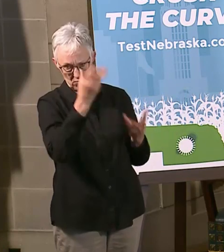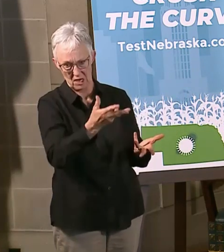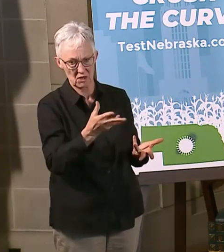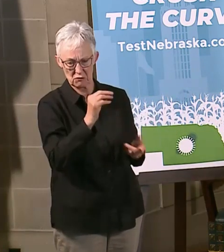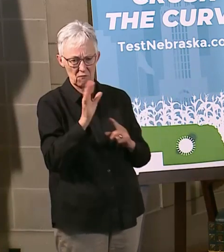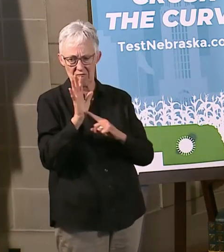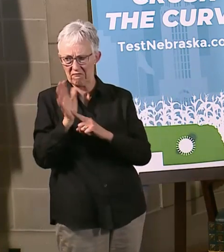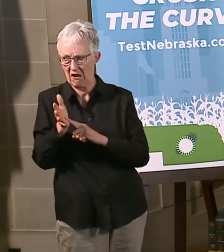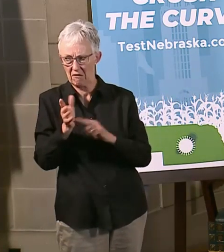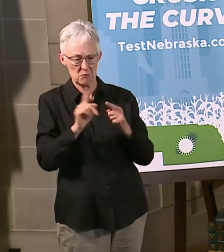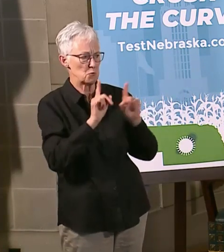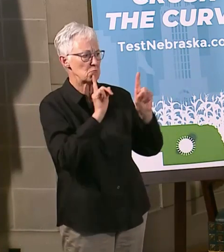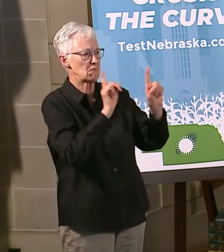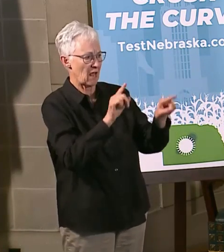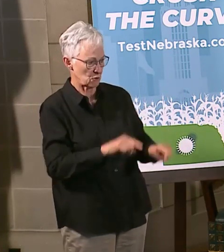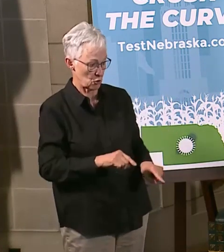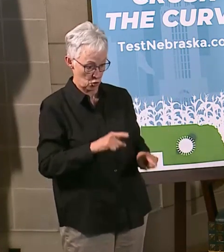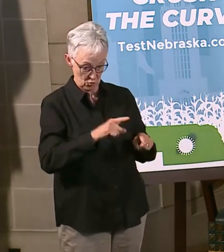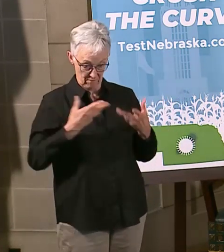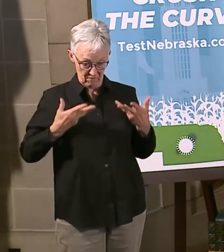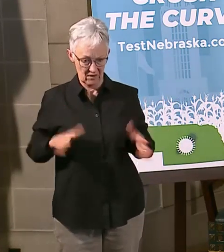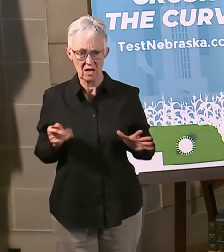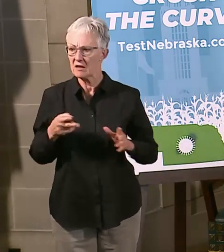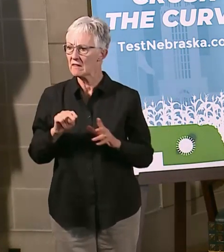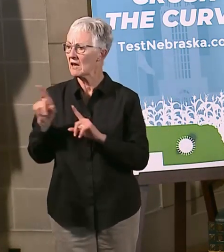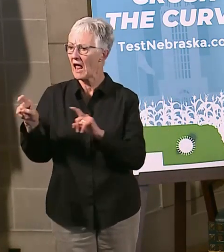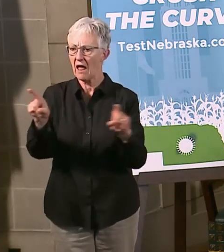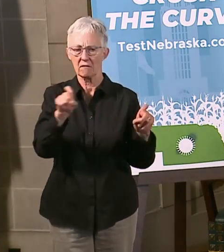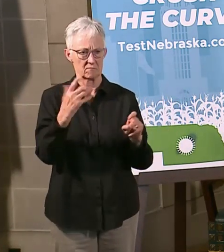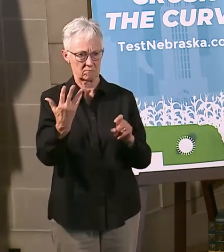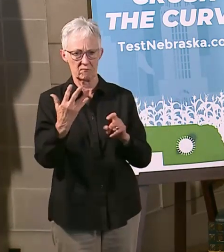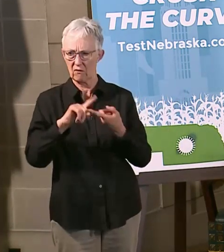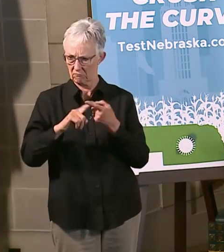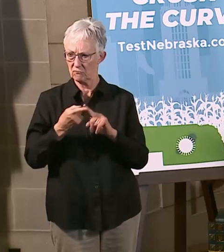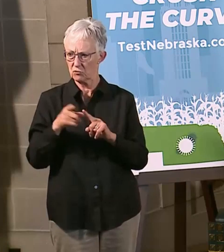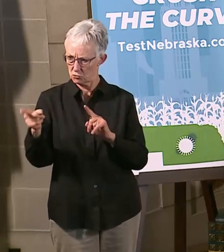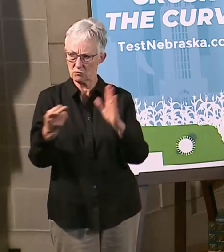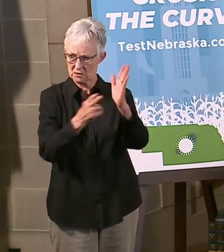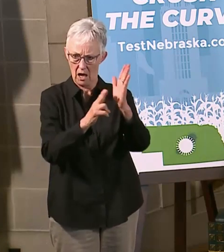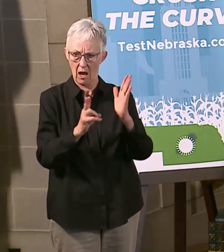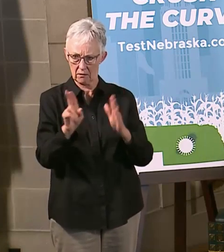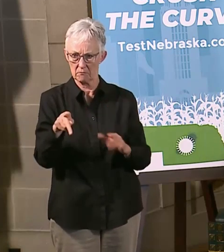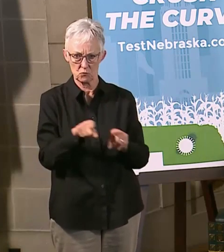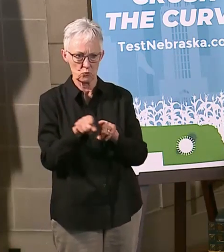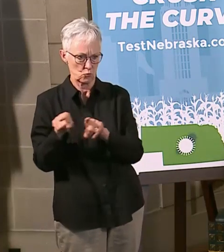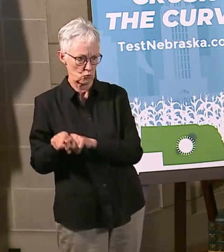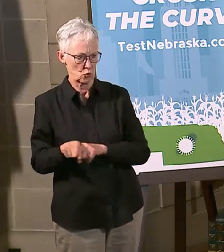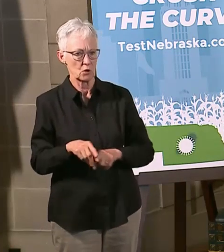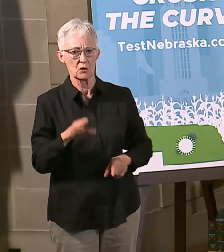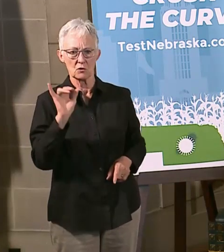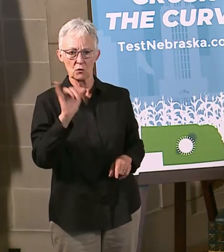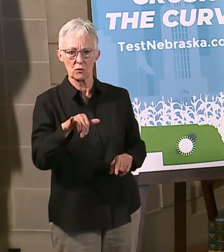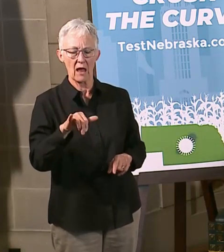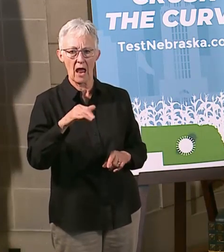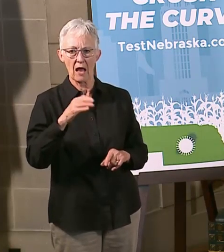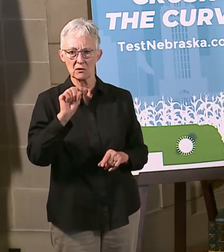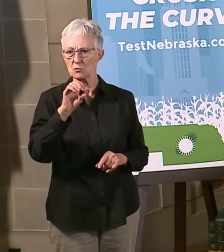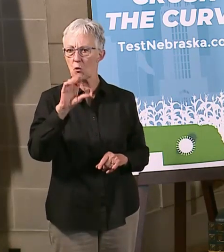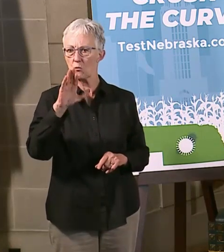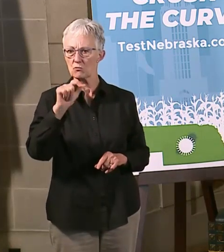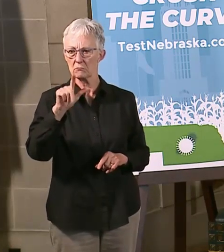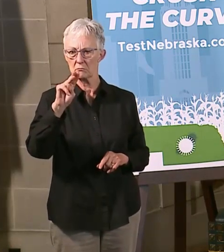it done, go out and challenge five more of your friends to do it. Let's use, you know, that social media viral stuff going on here to fight this